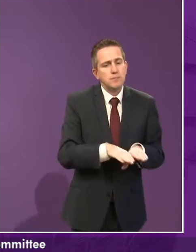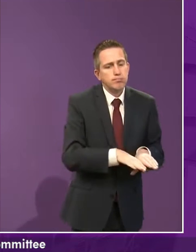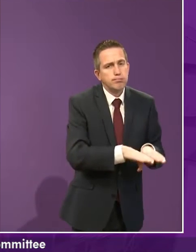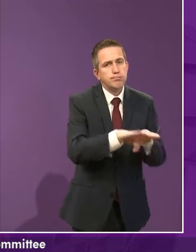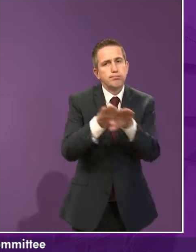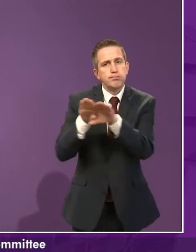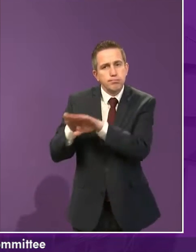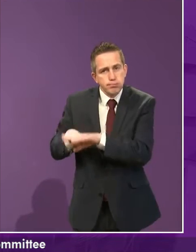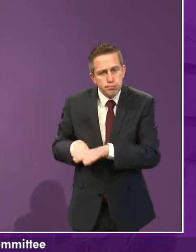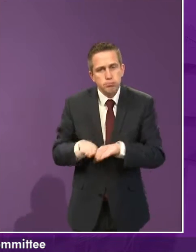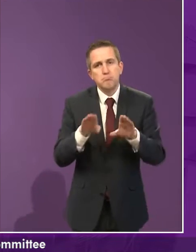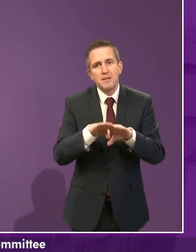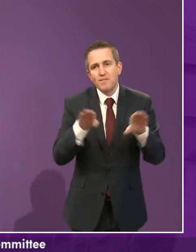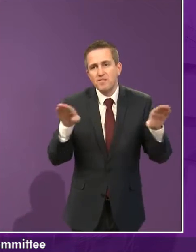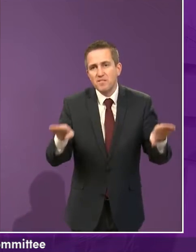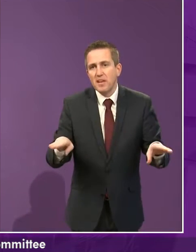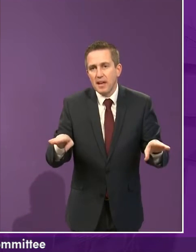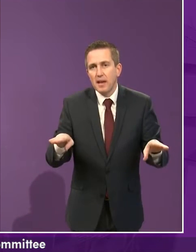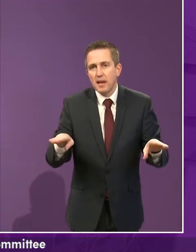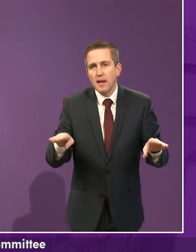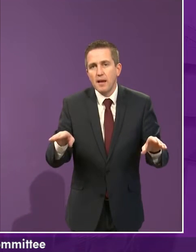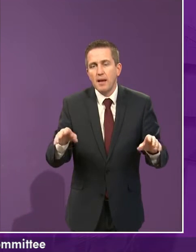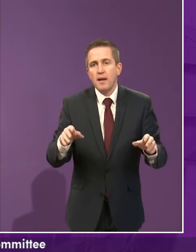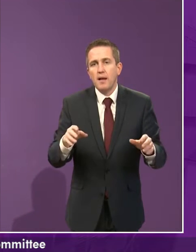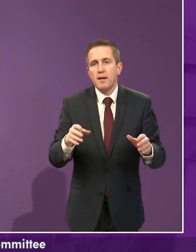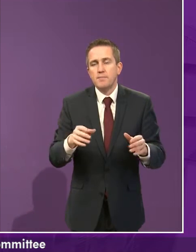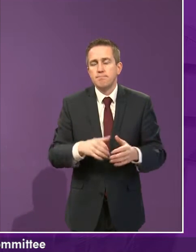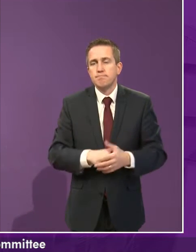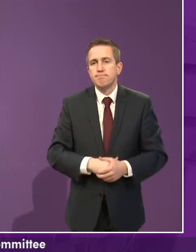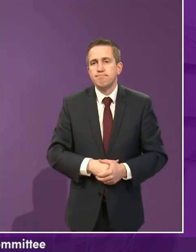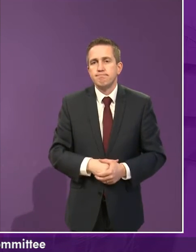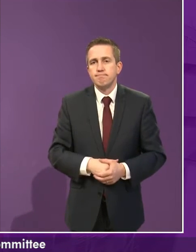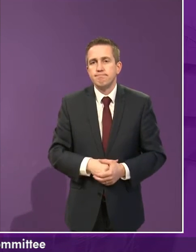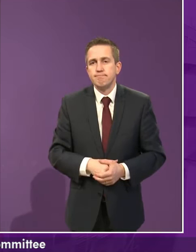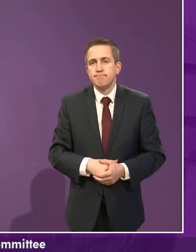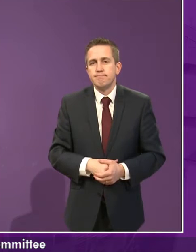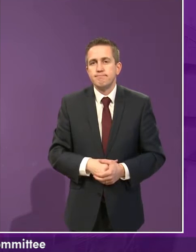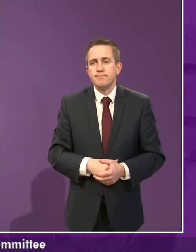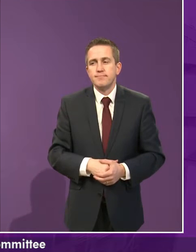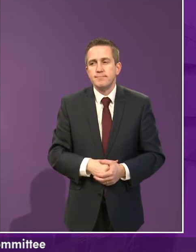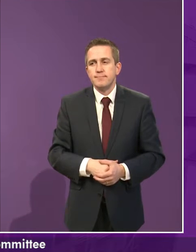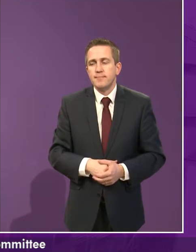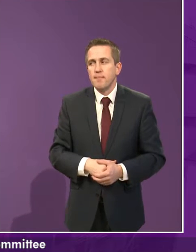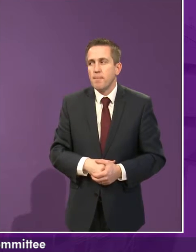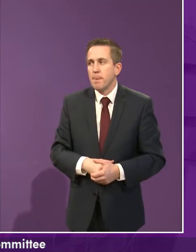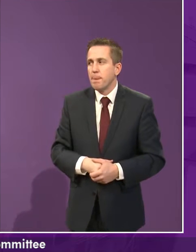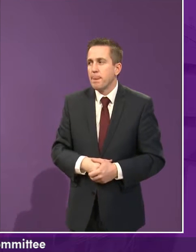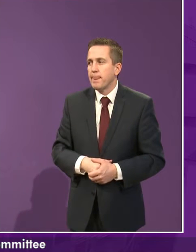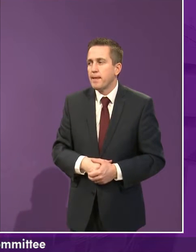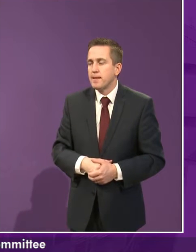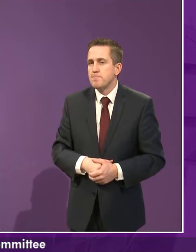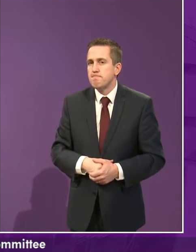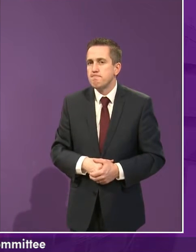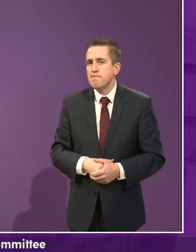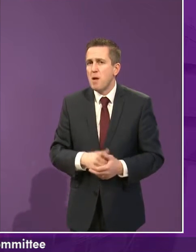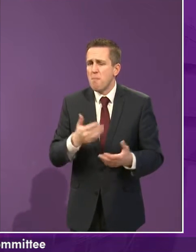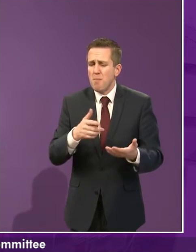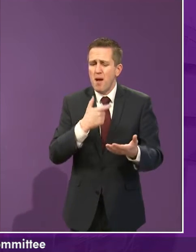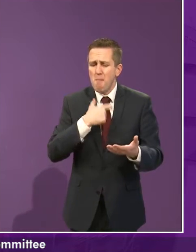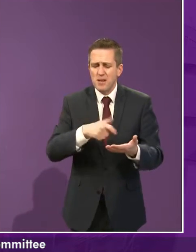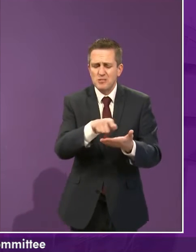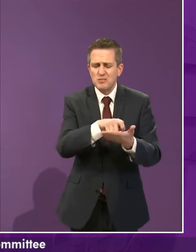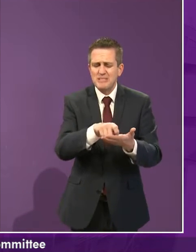allocated across all of the applications that are received. At the end of the day, they're pretty